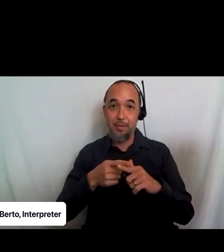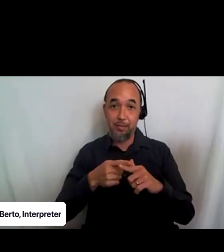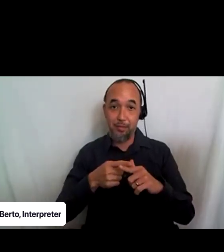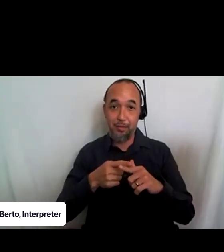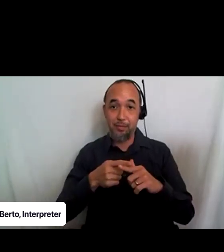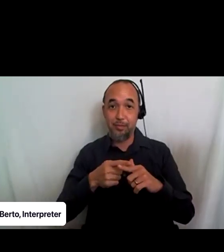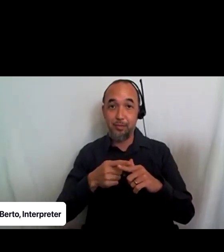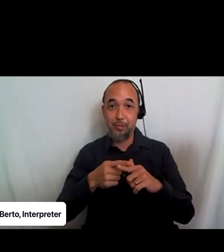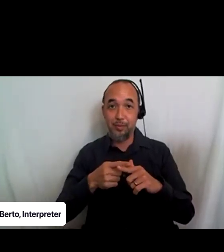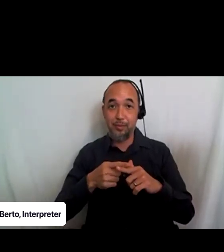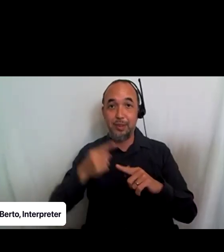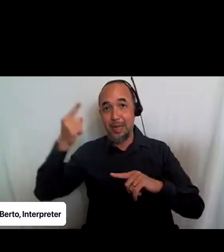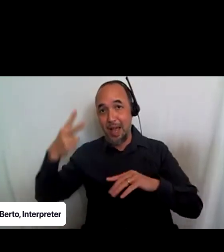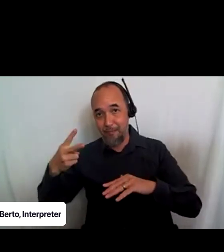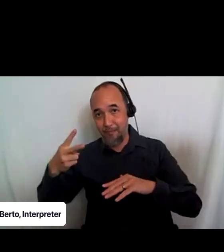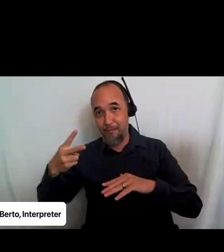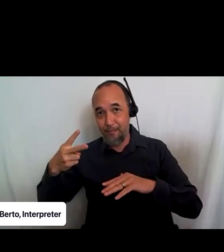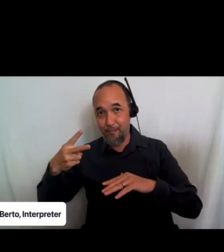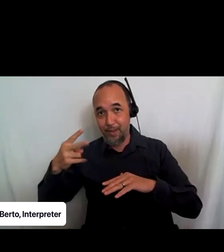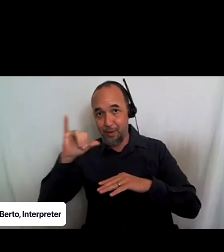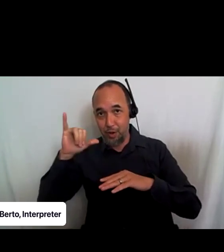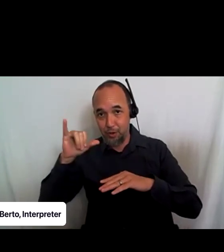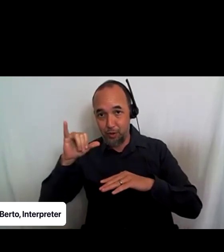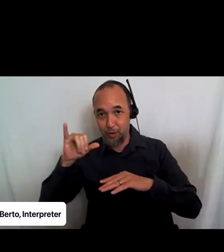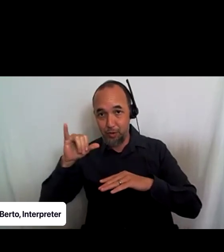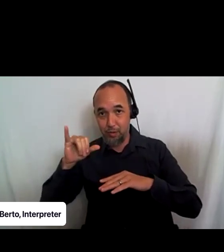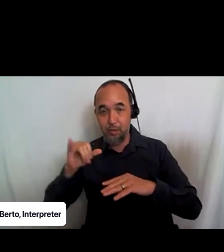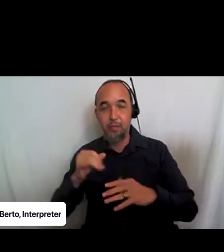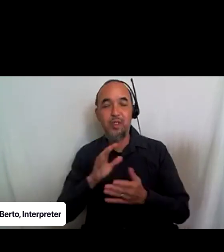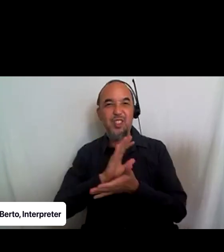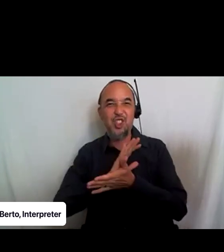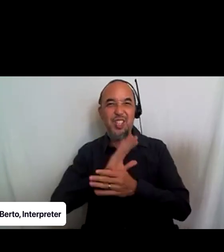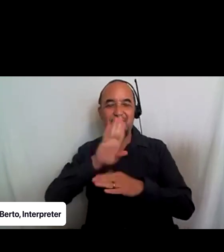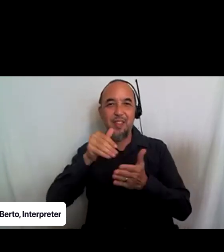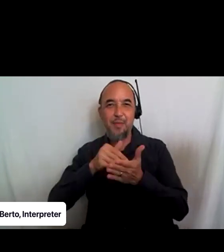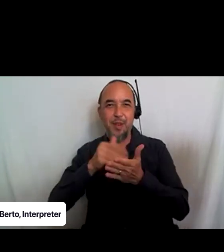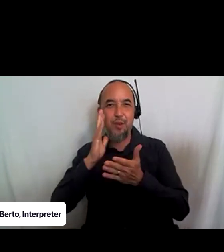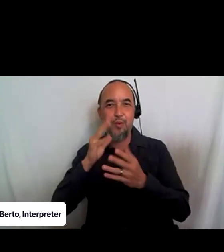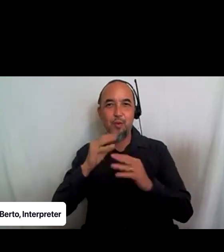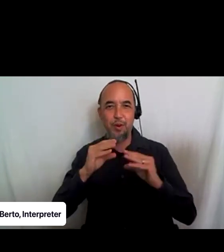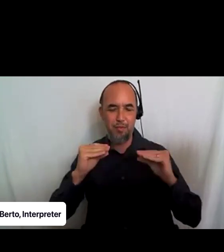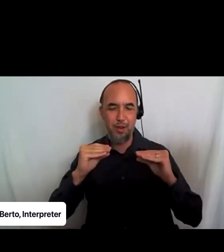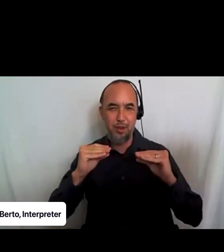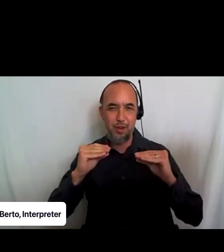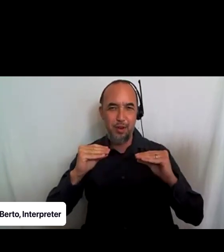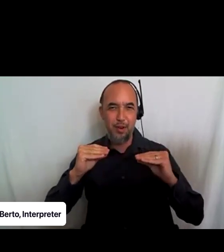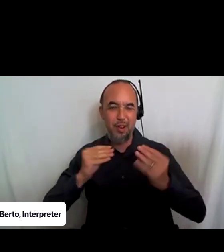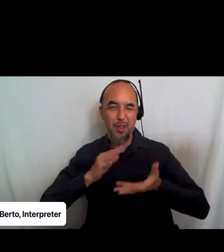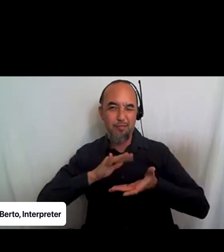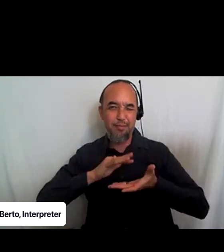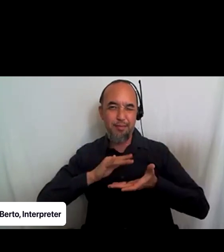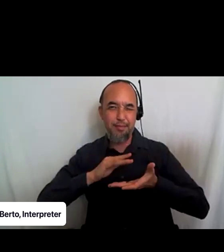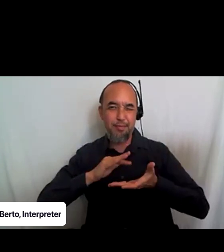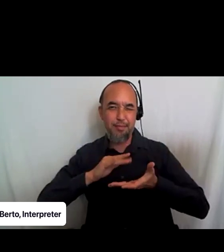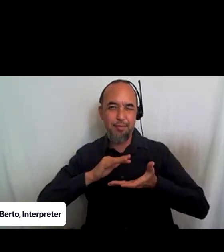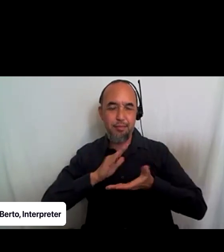the half of the mac and cheese sauce. So that cheese in the middle will cook nicely in there and just make it that much more creamy.